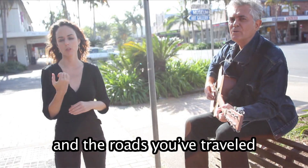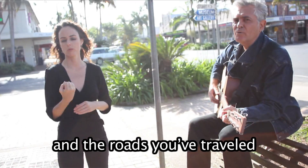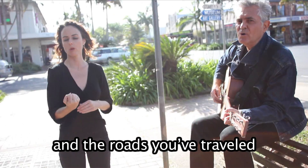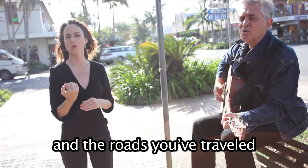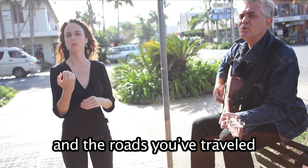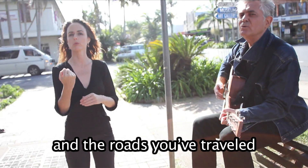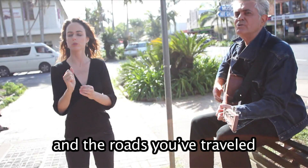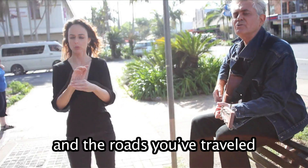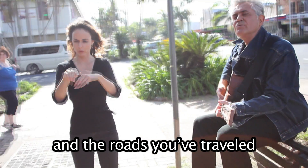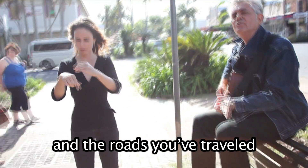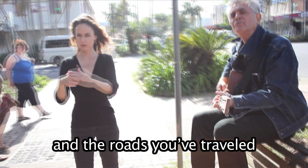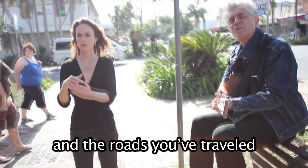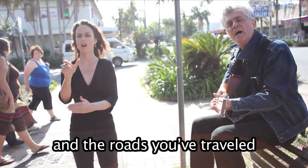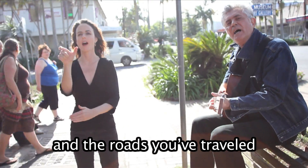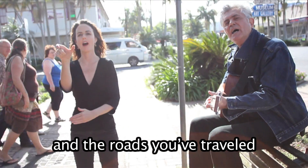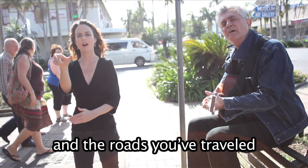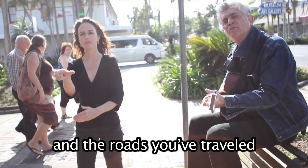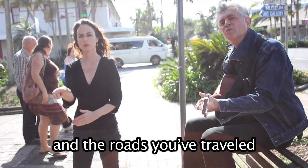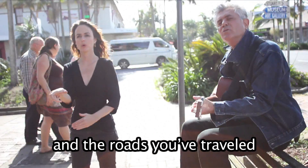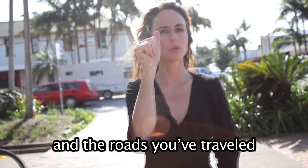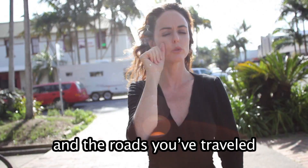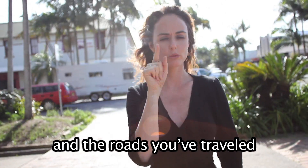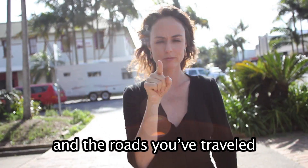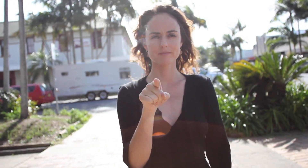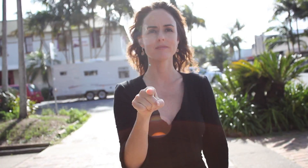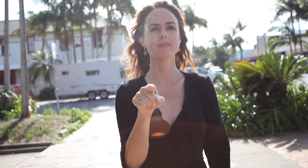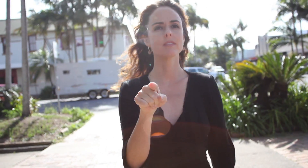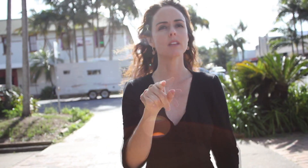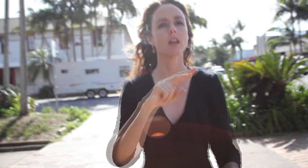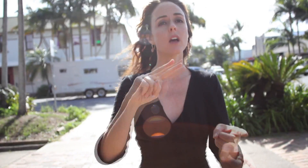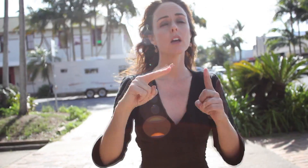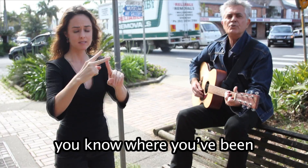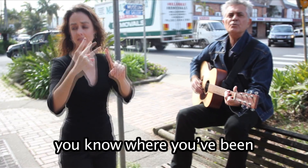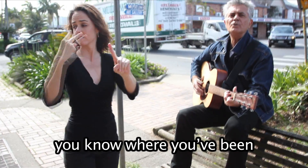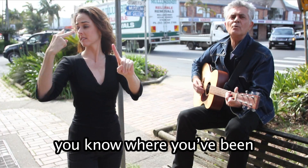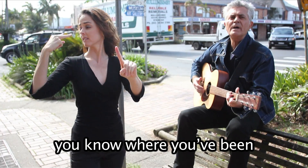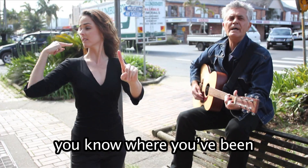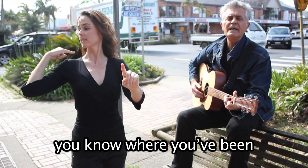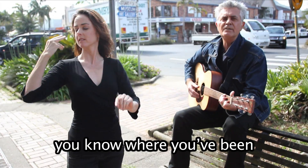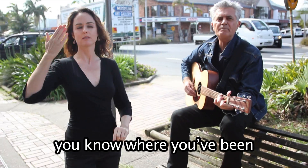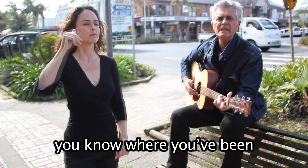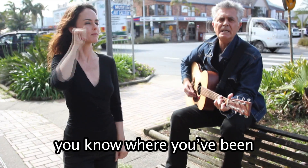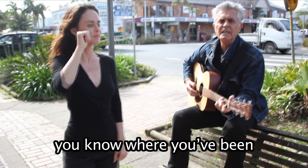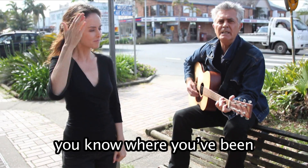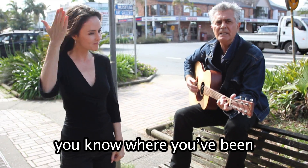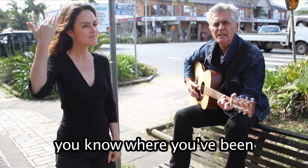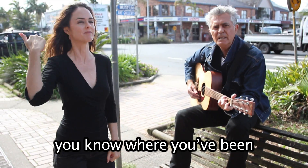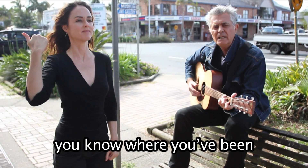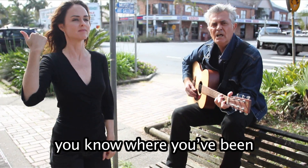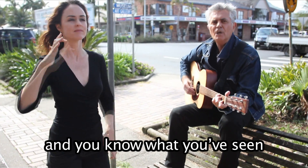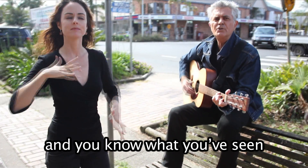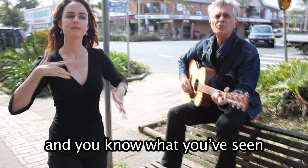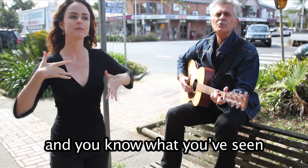and the roads you've traveled. You know where you've been,